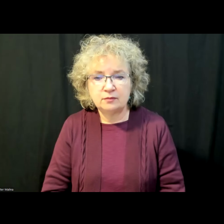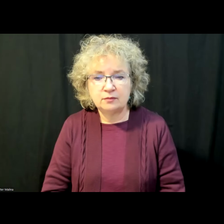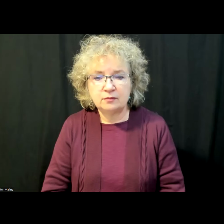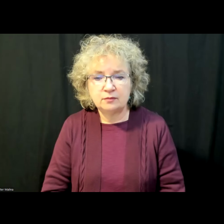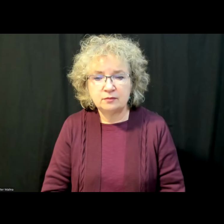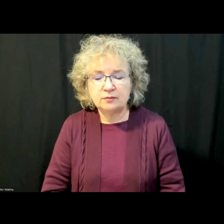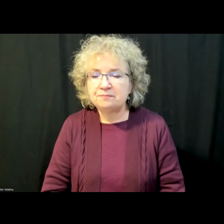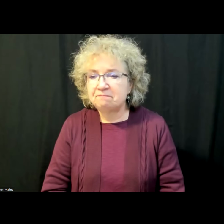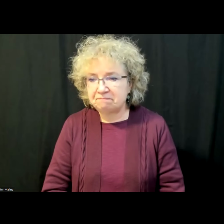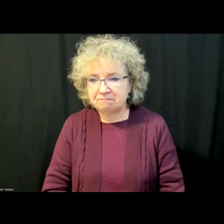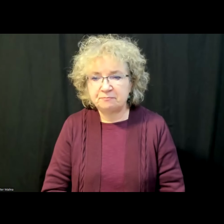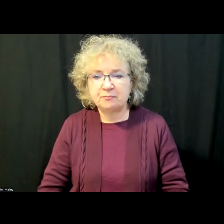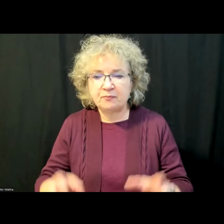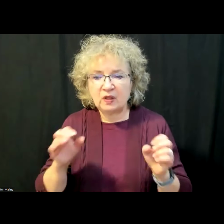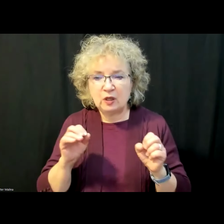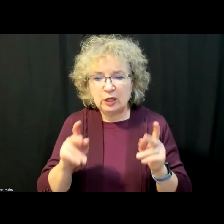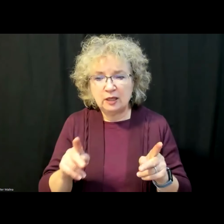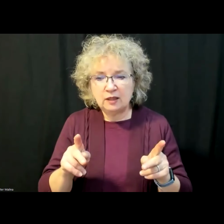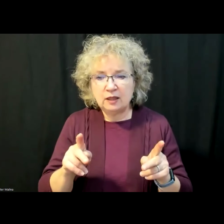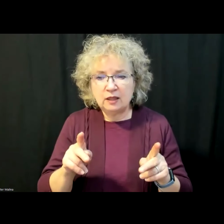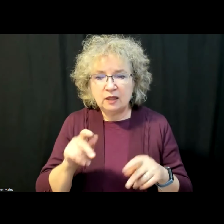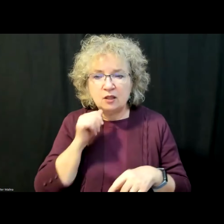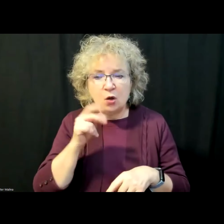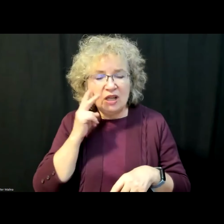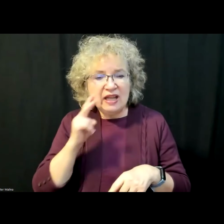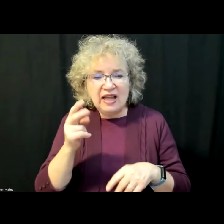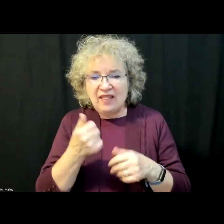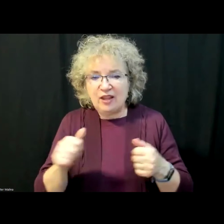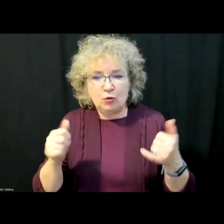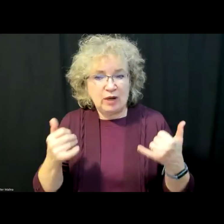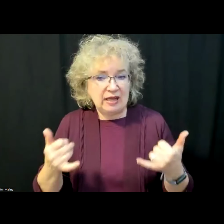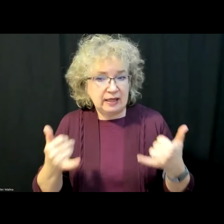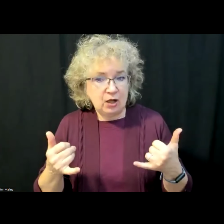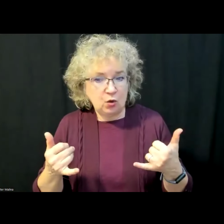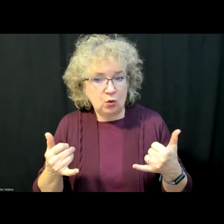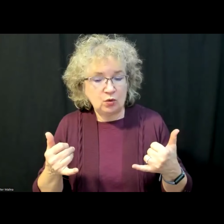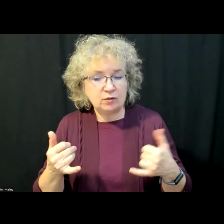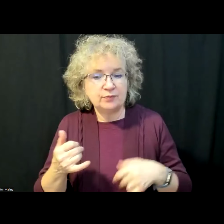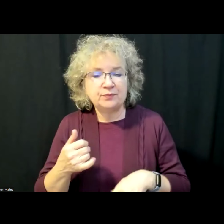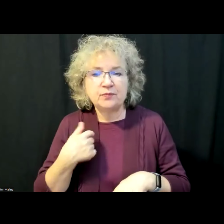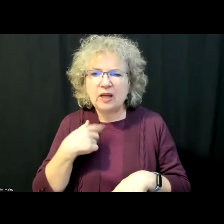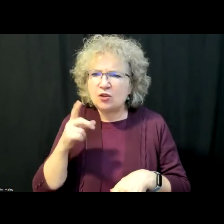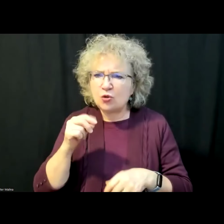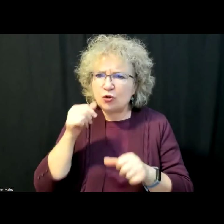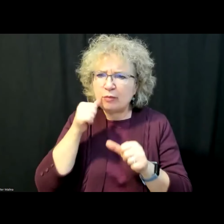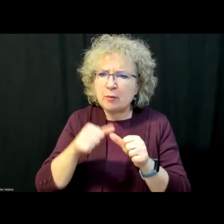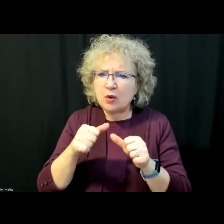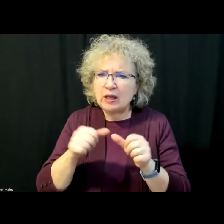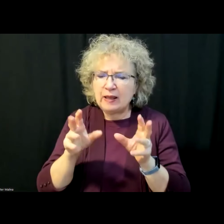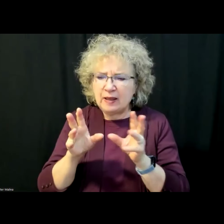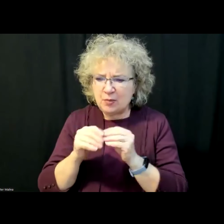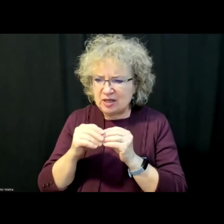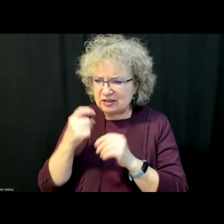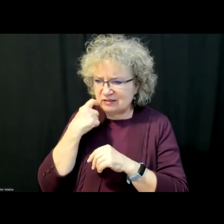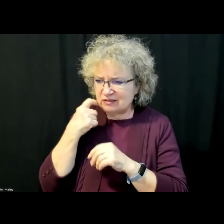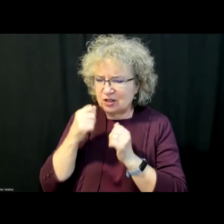okay i don't see anything right now um i do remember being in a meeting not too long